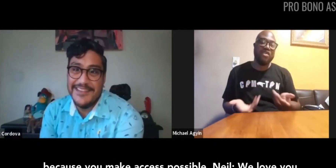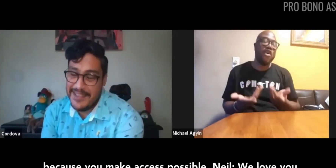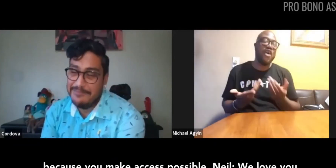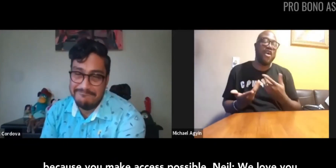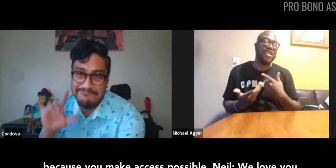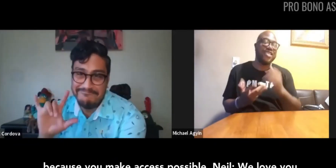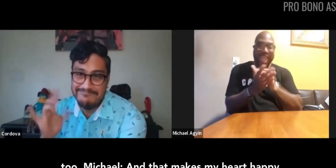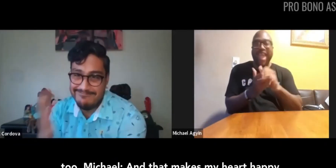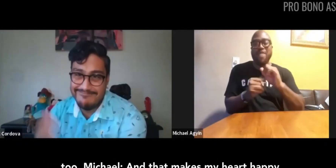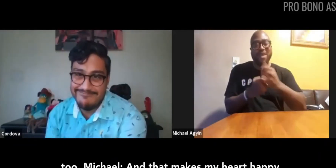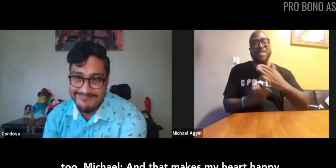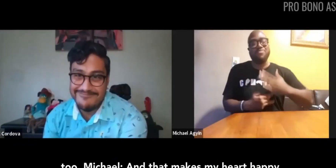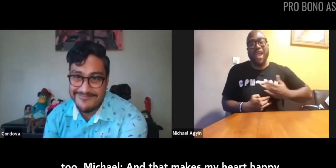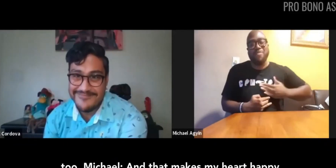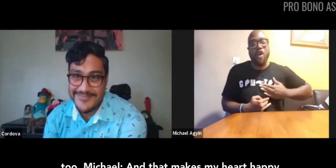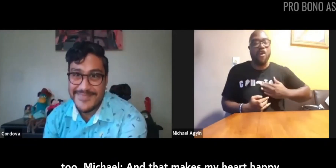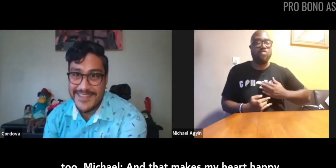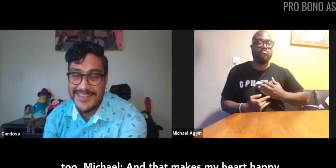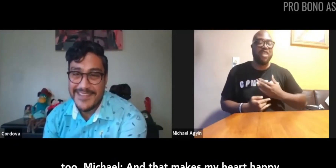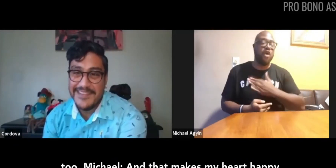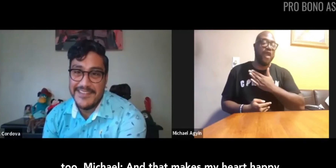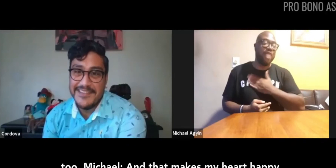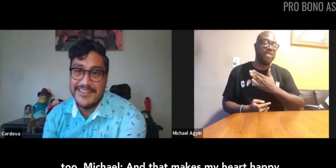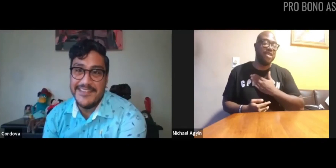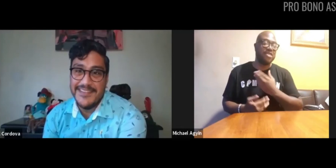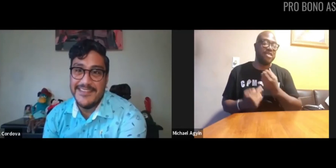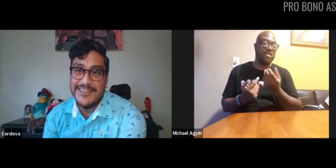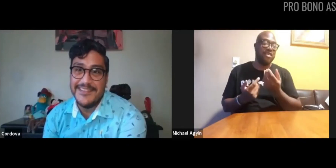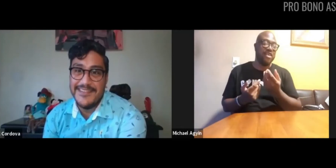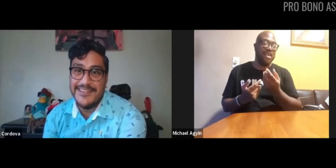access possible. We love you too. And that makes my heart happy.